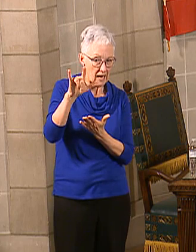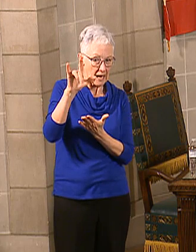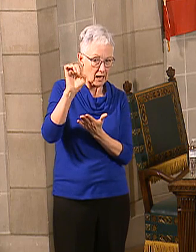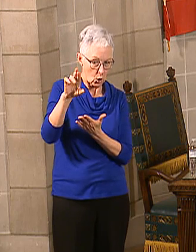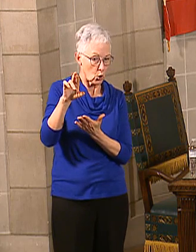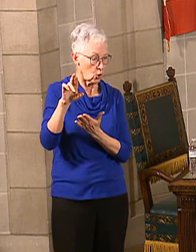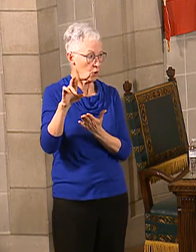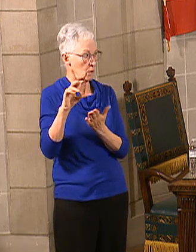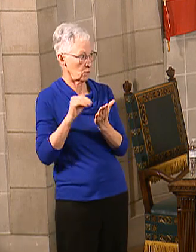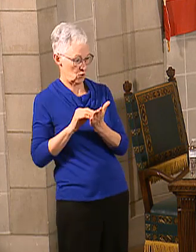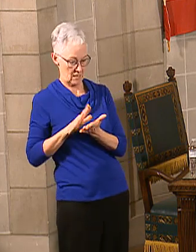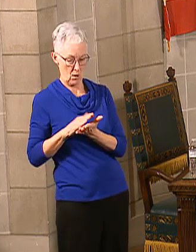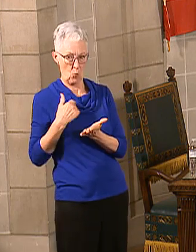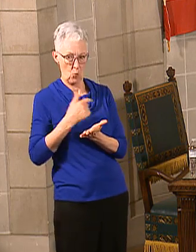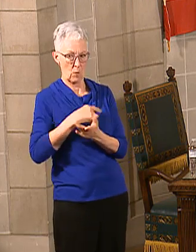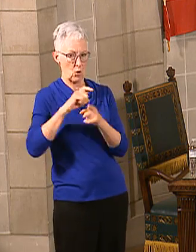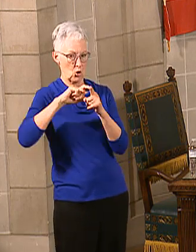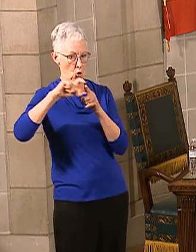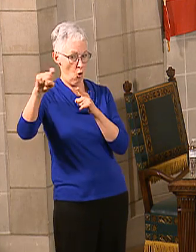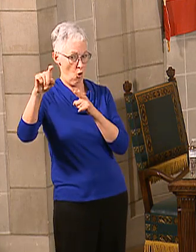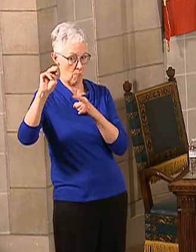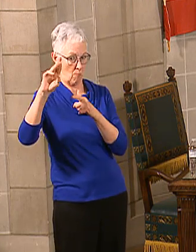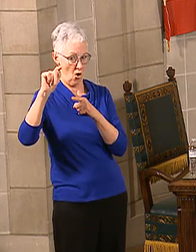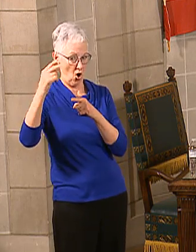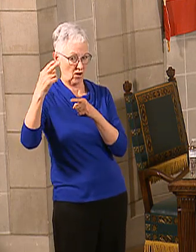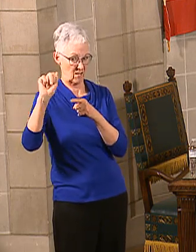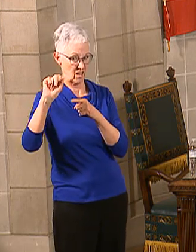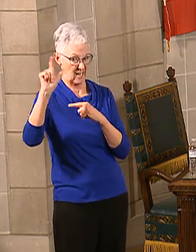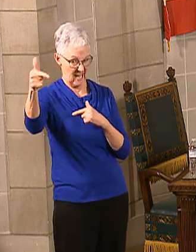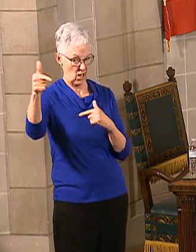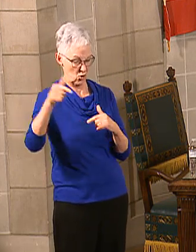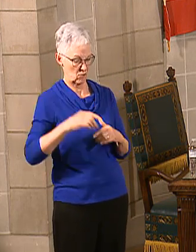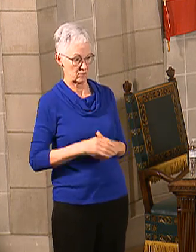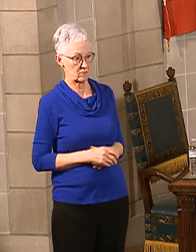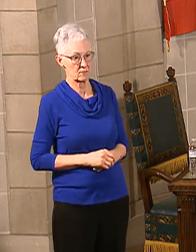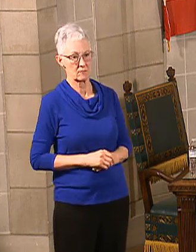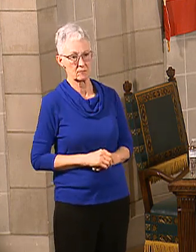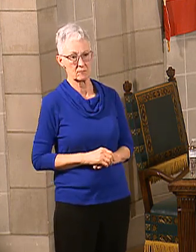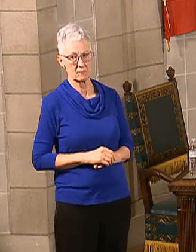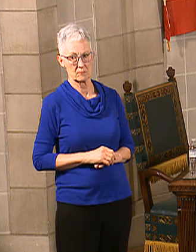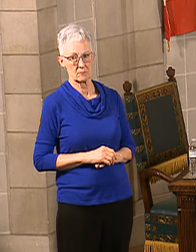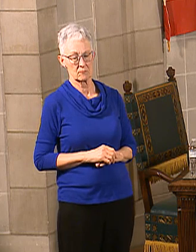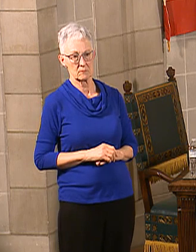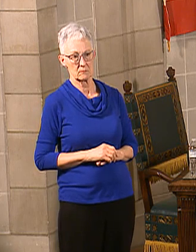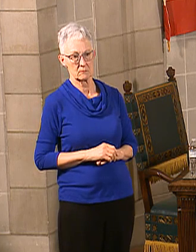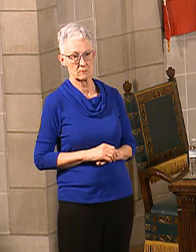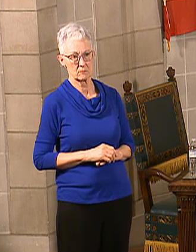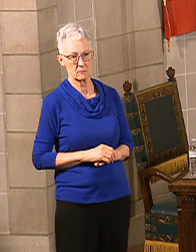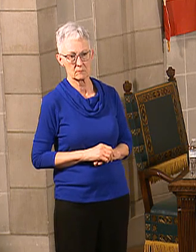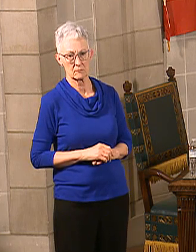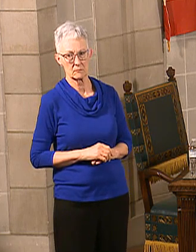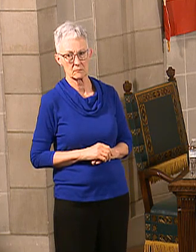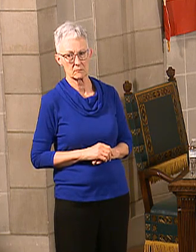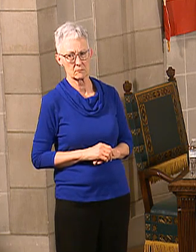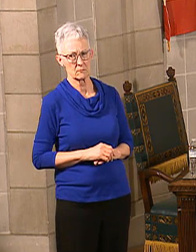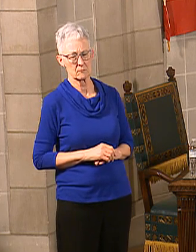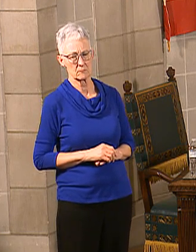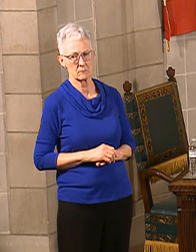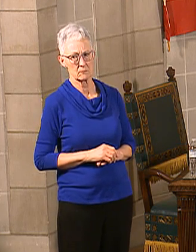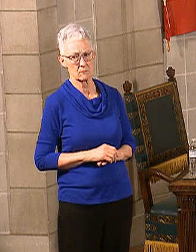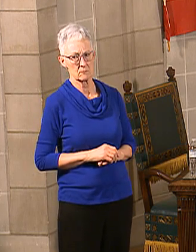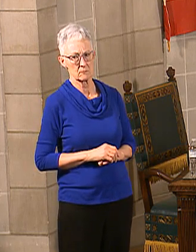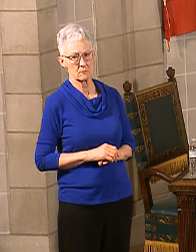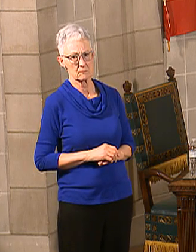that? We have a viewer question about an April Fool's joke that's going around social